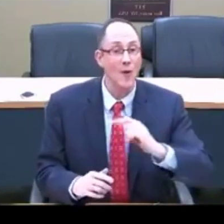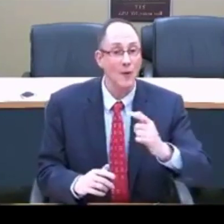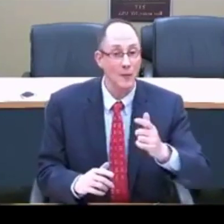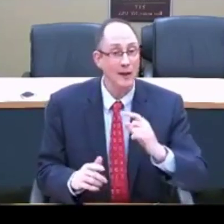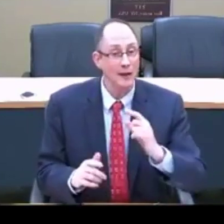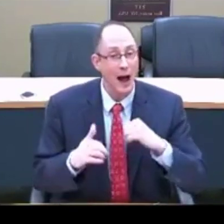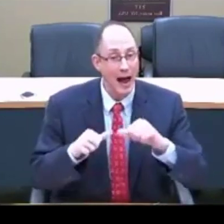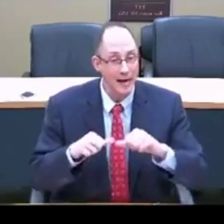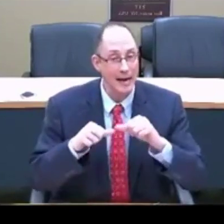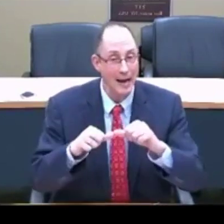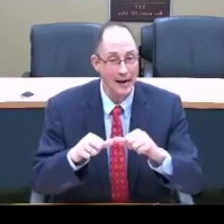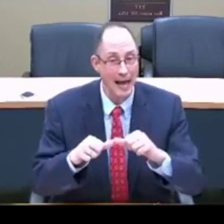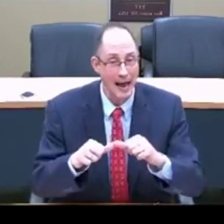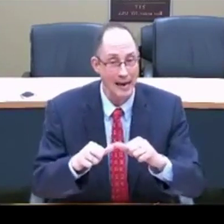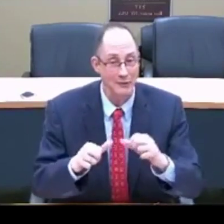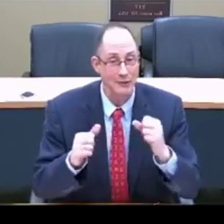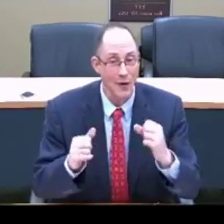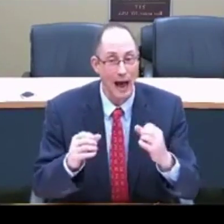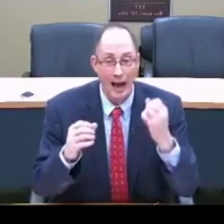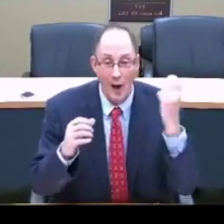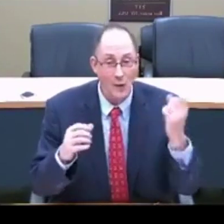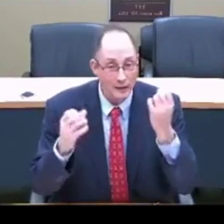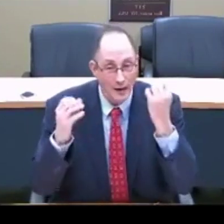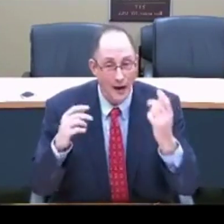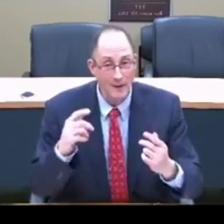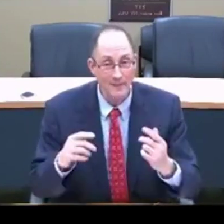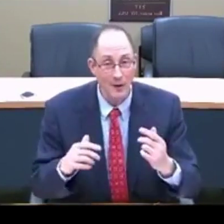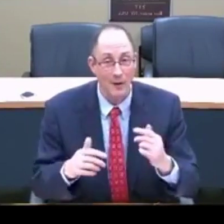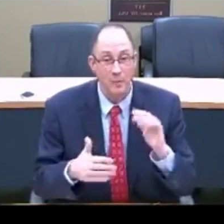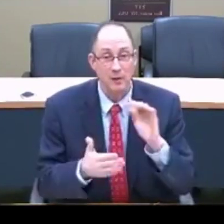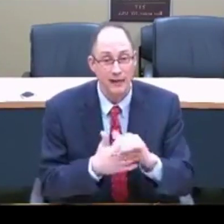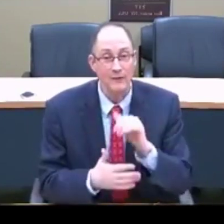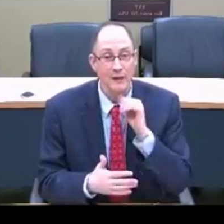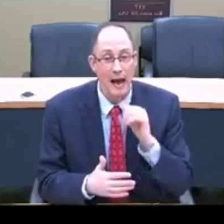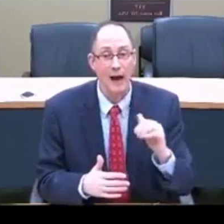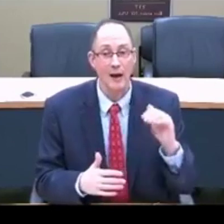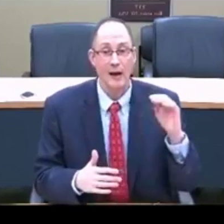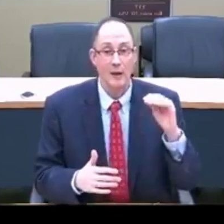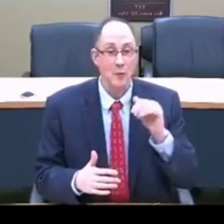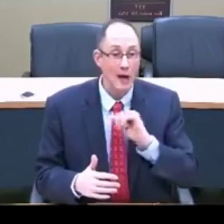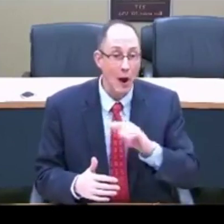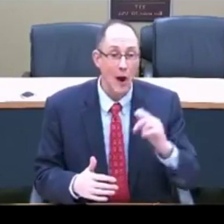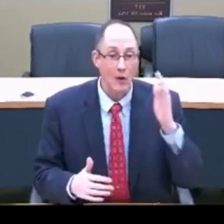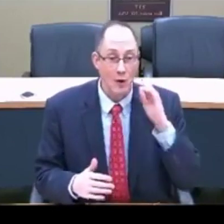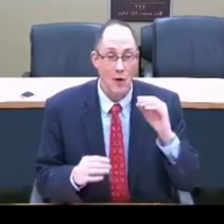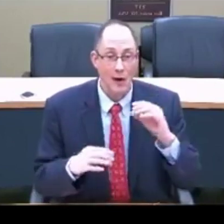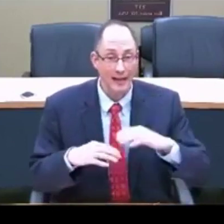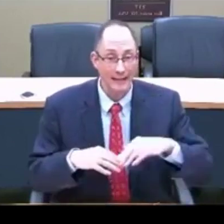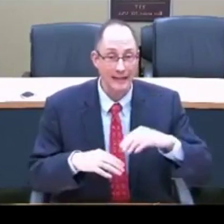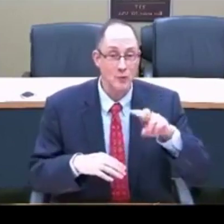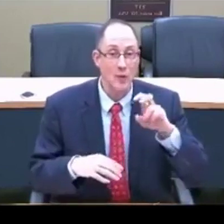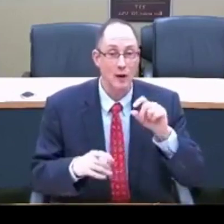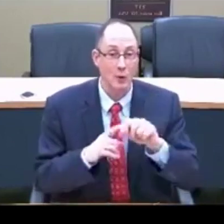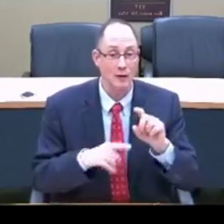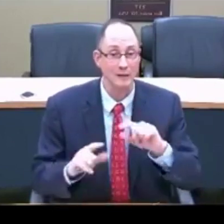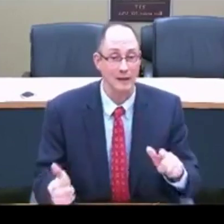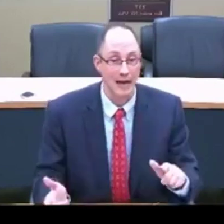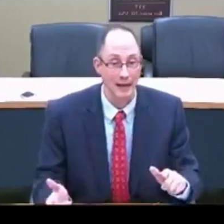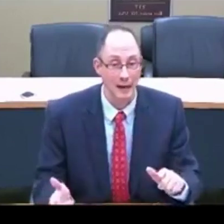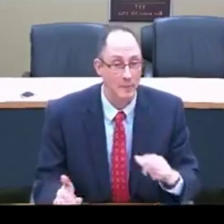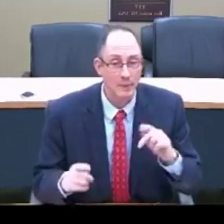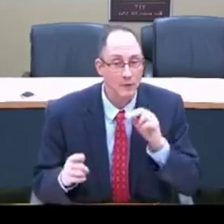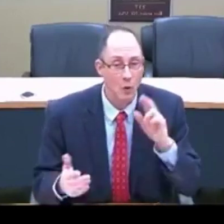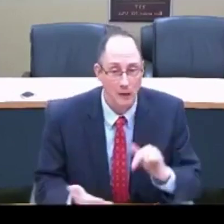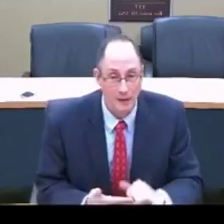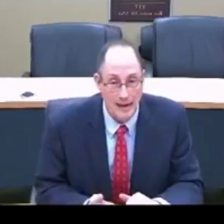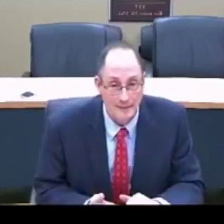go, we can go on and on and on. So I always tell people, believe it or not, we all know at least 200 words in sign language.